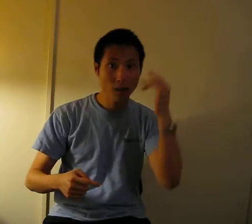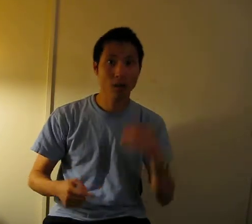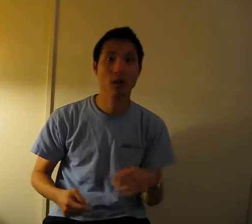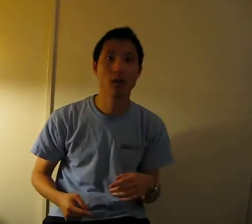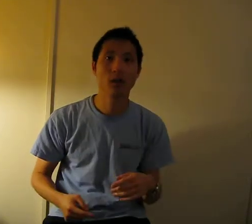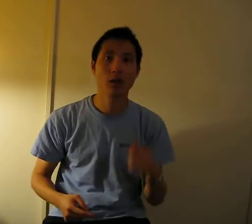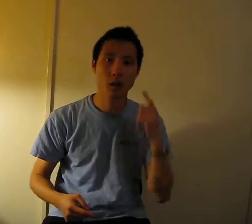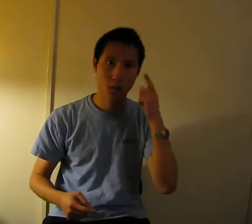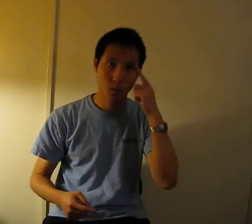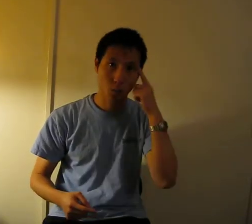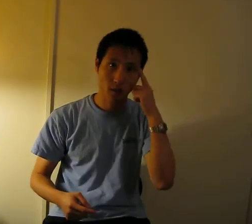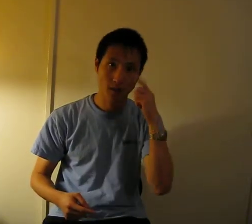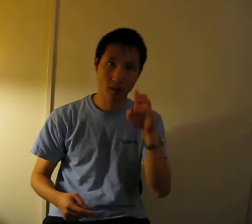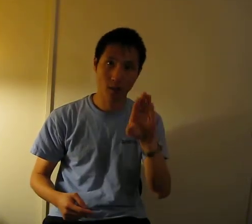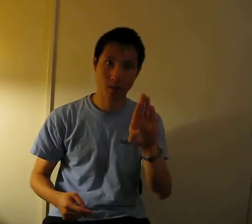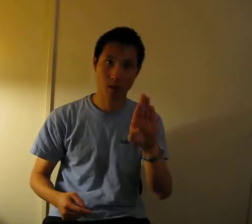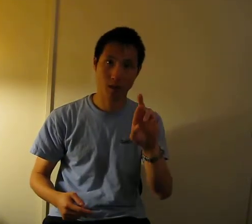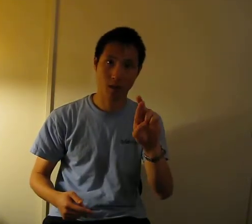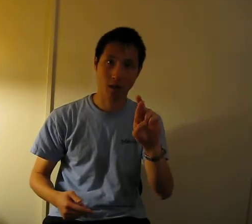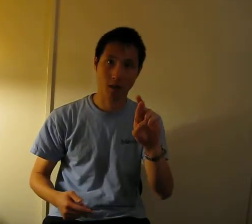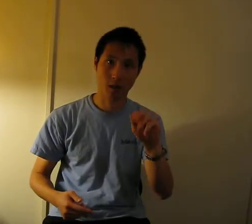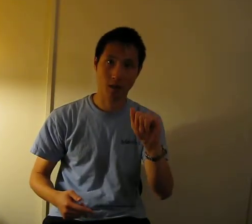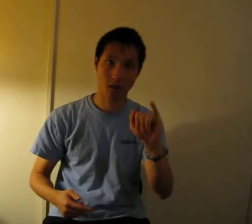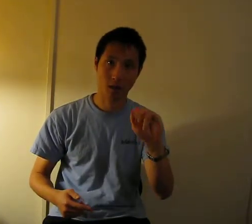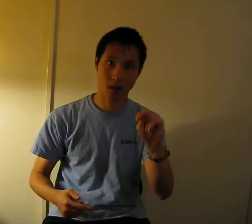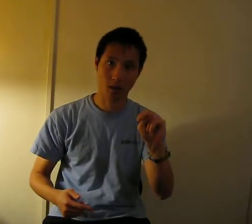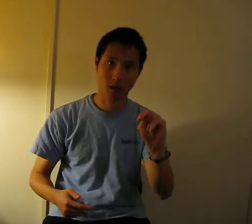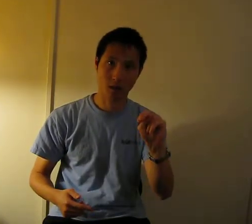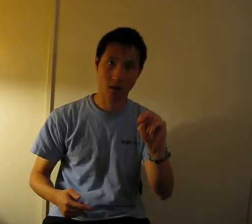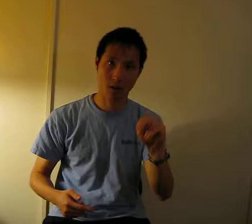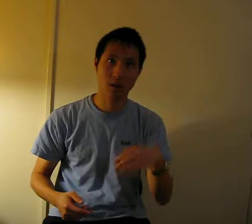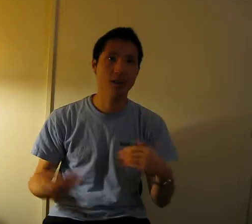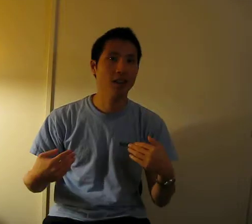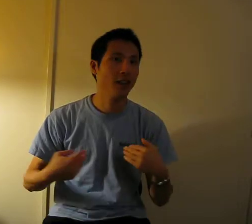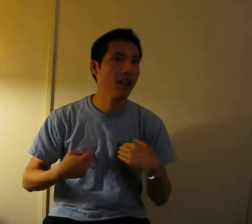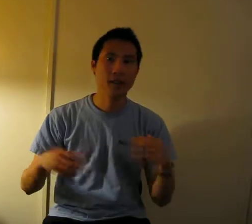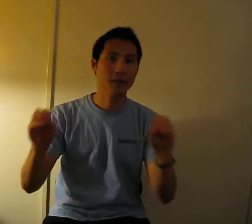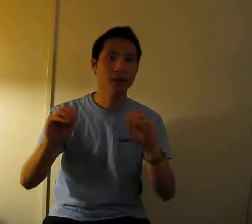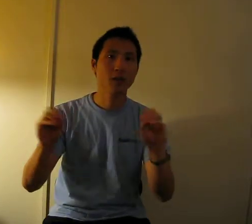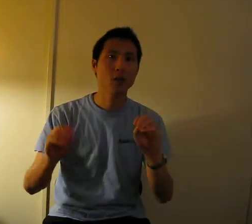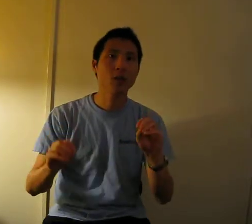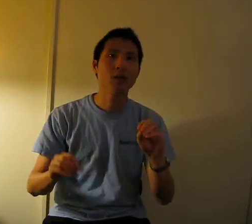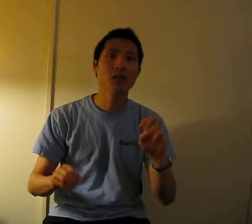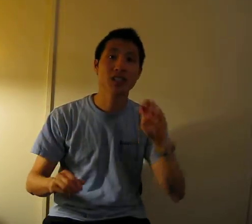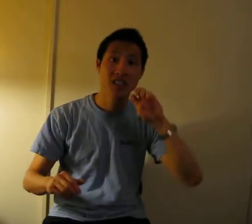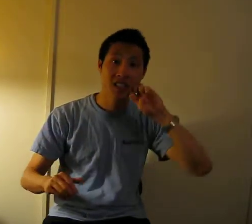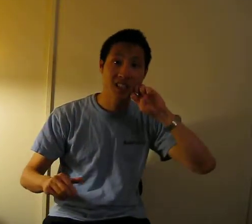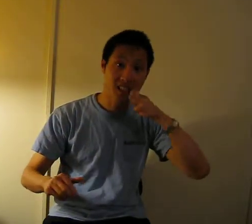not going to hurt. Why? Well, because your brain actually contains no nerves.